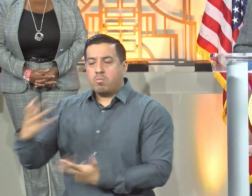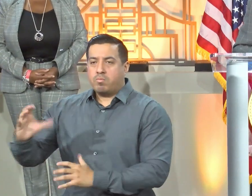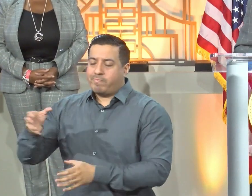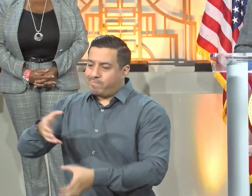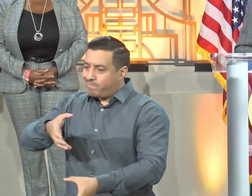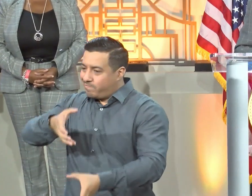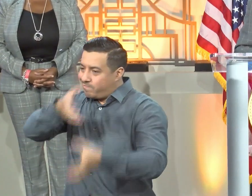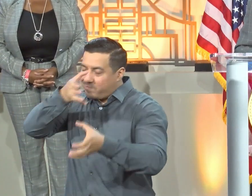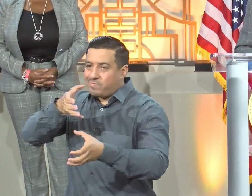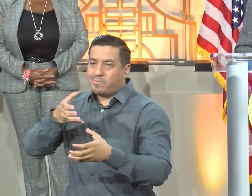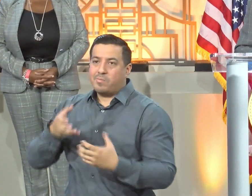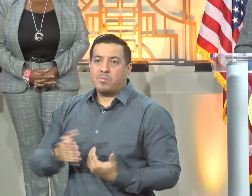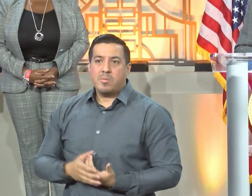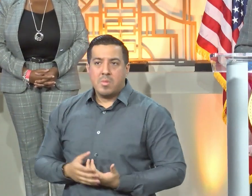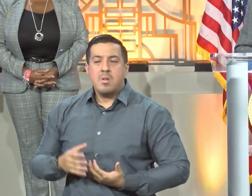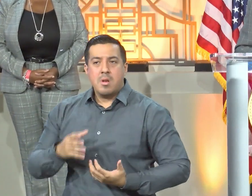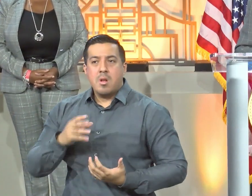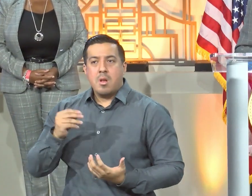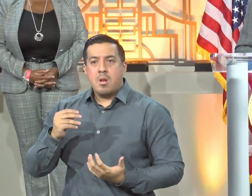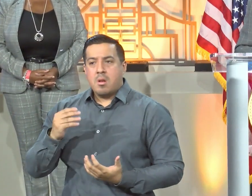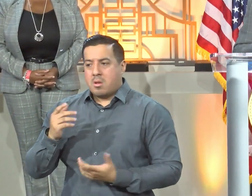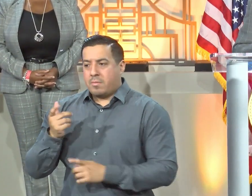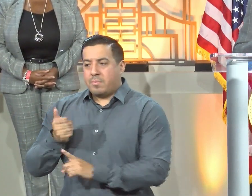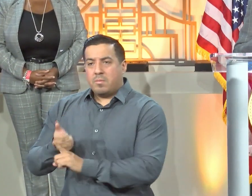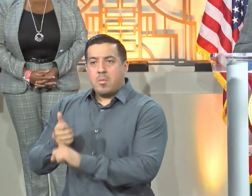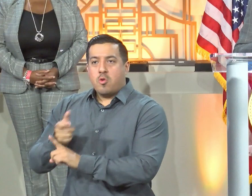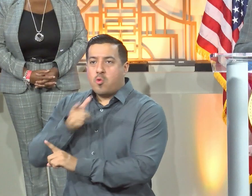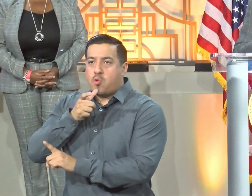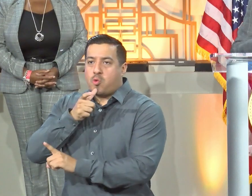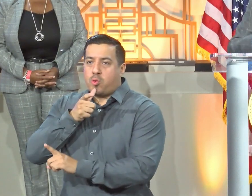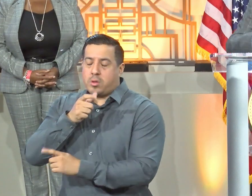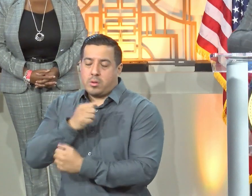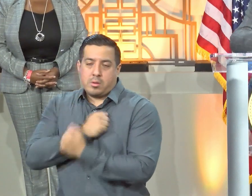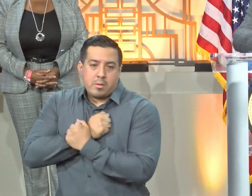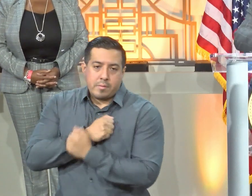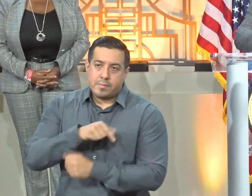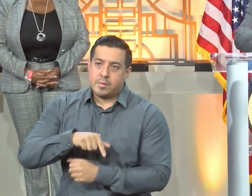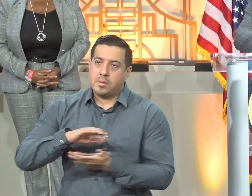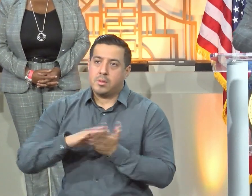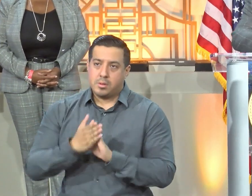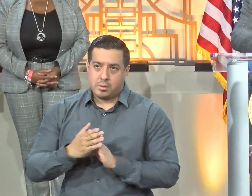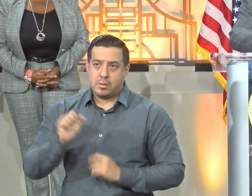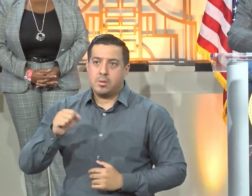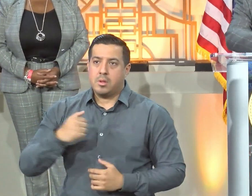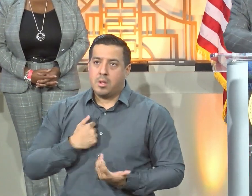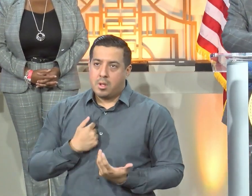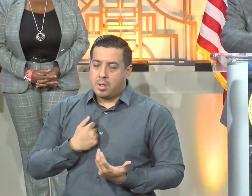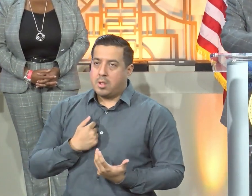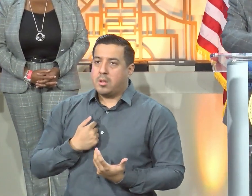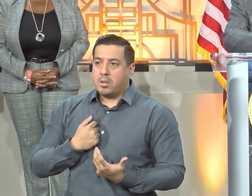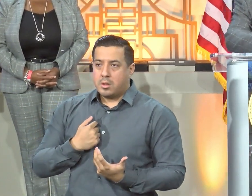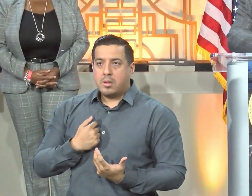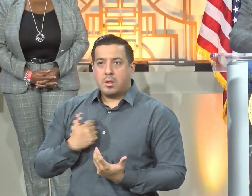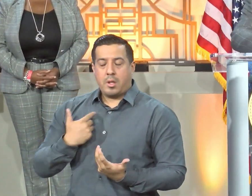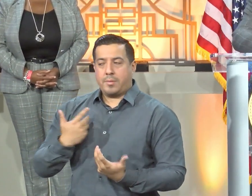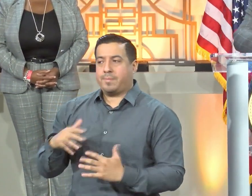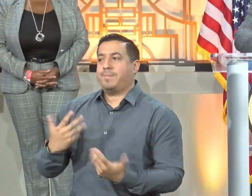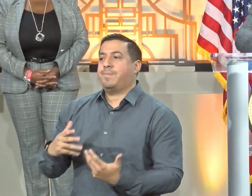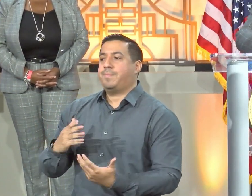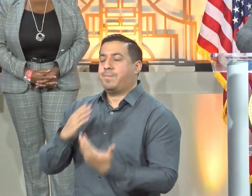knowledge, and someone who loves this city. I have admired Harry